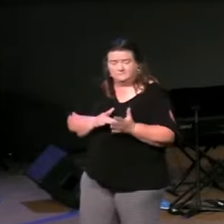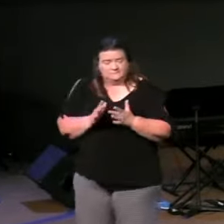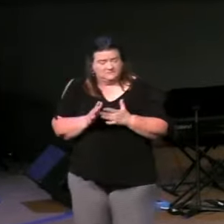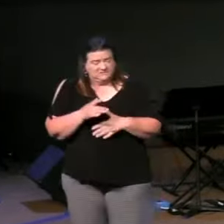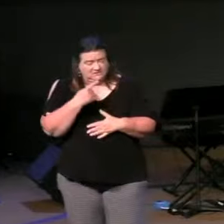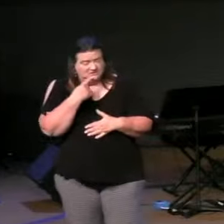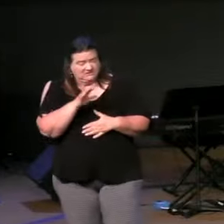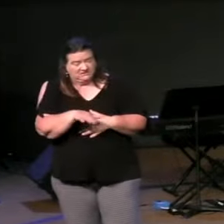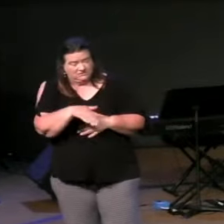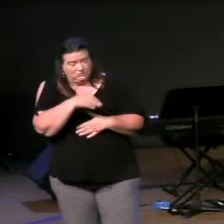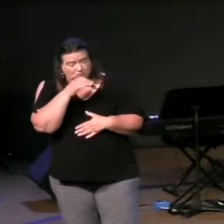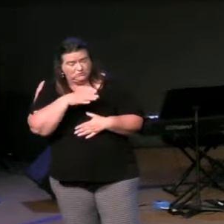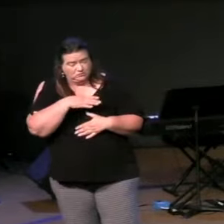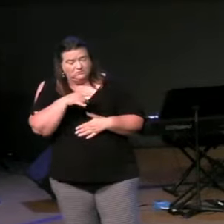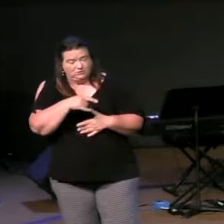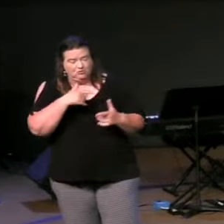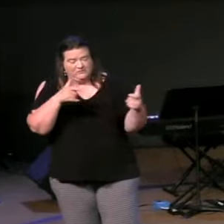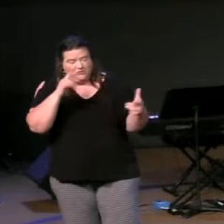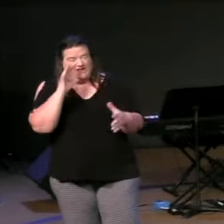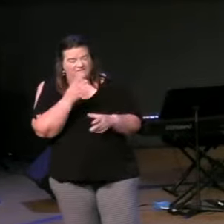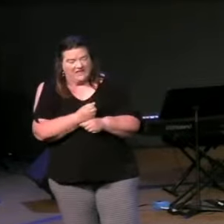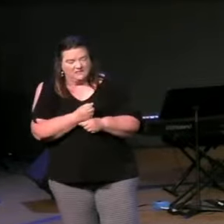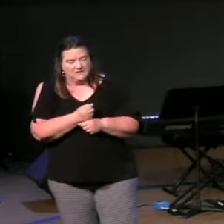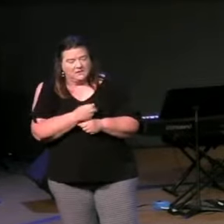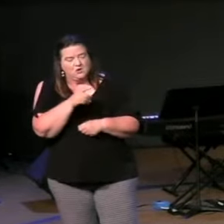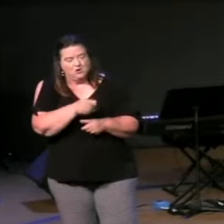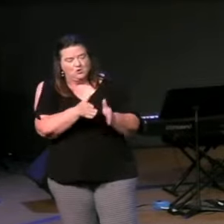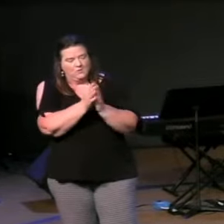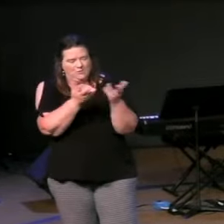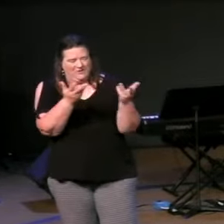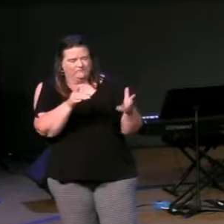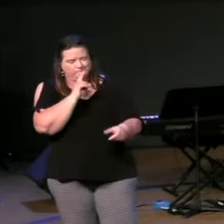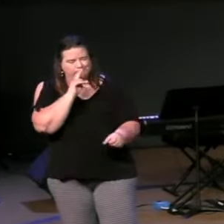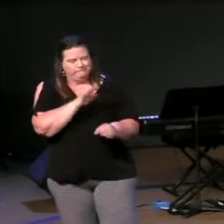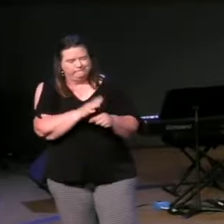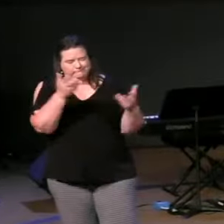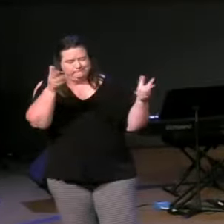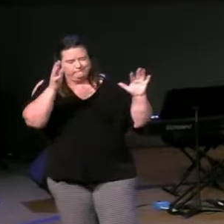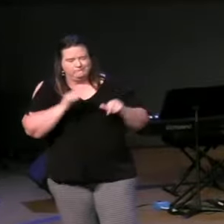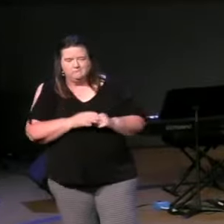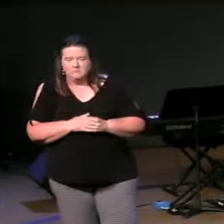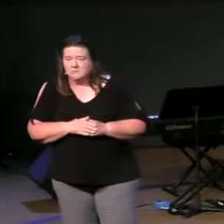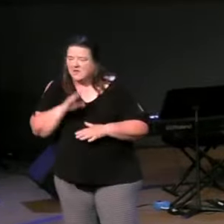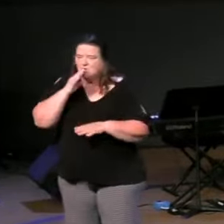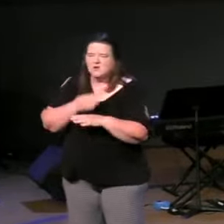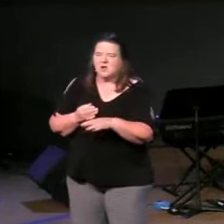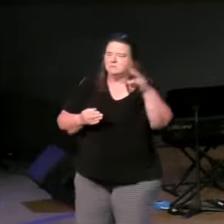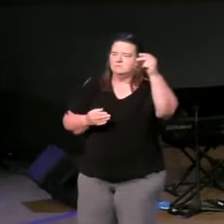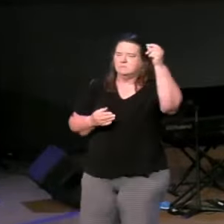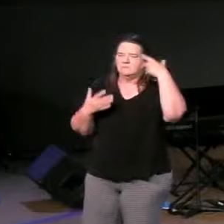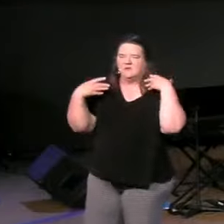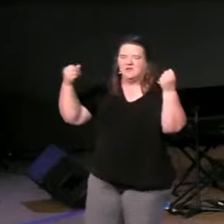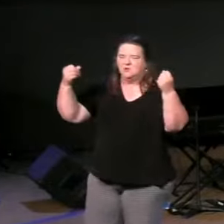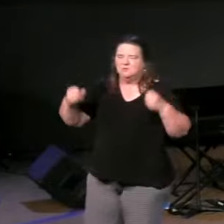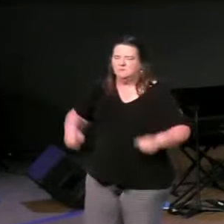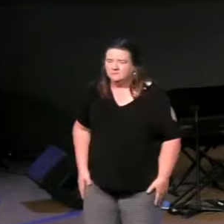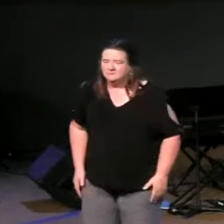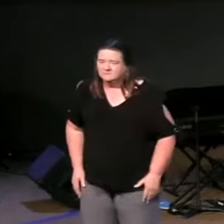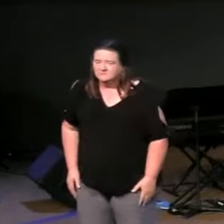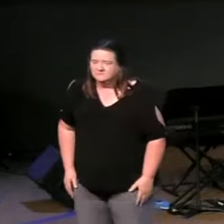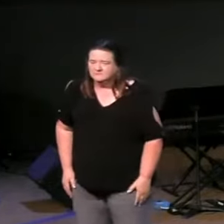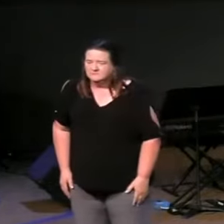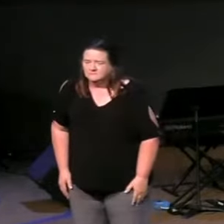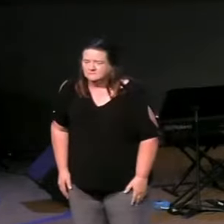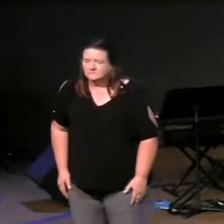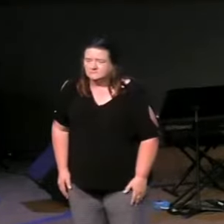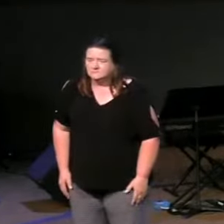her, "Woman, you have great faith. Your request is granted." And her daughter was healed at that moment. Amen. Amen. Thanks,